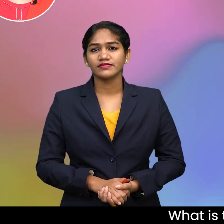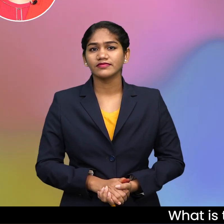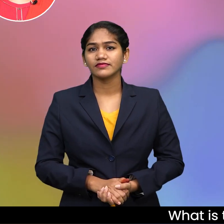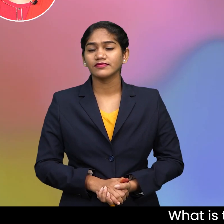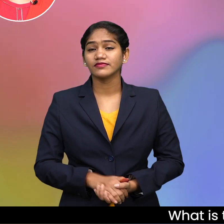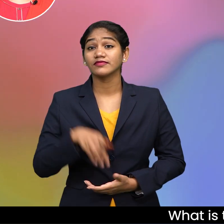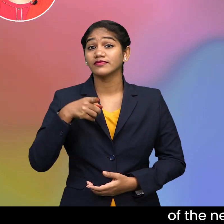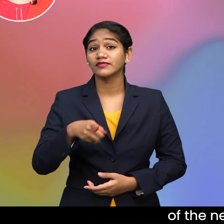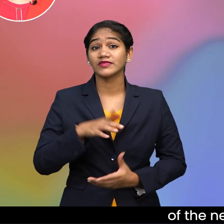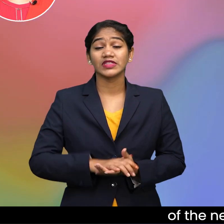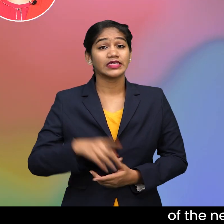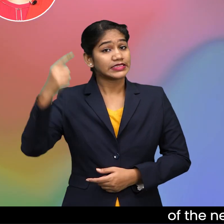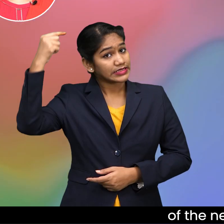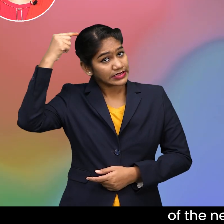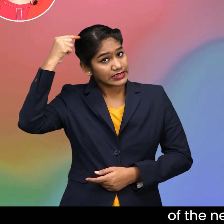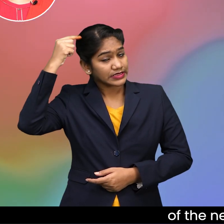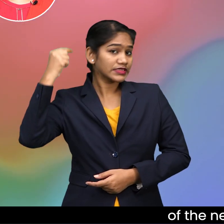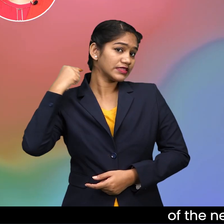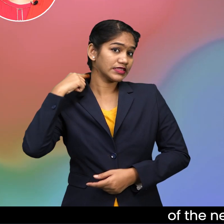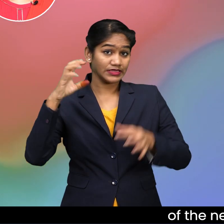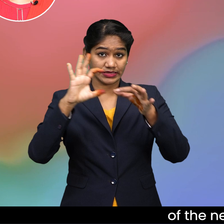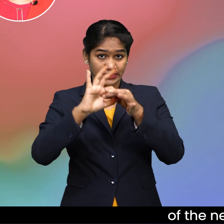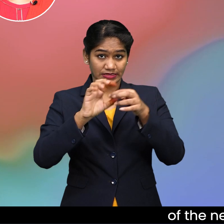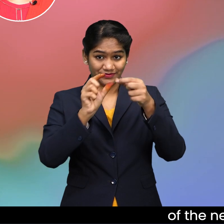What is the importance of nervous system?